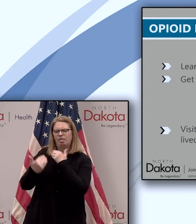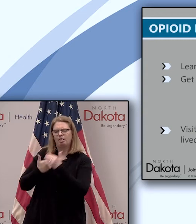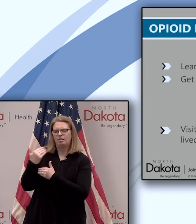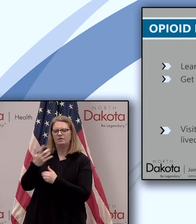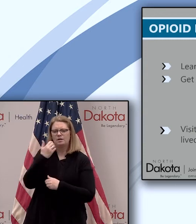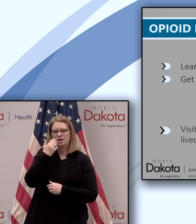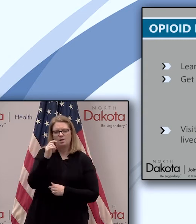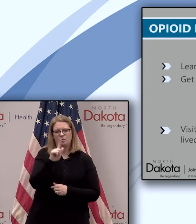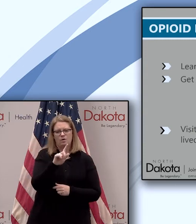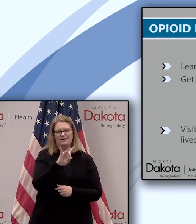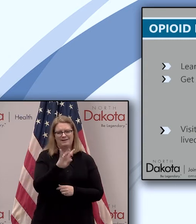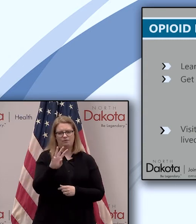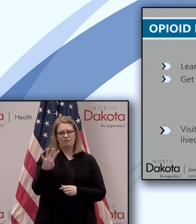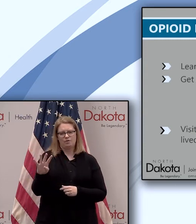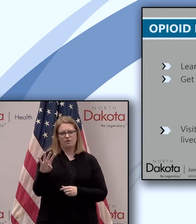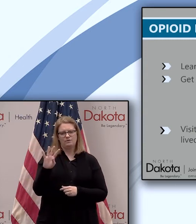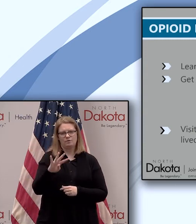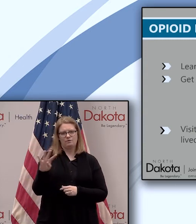call